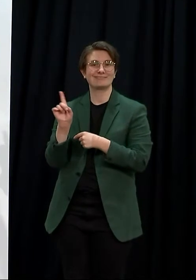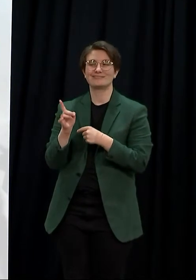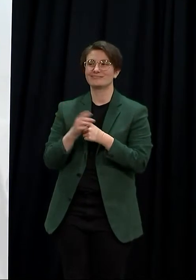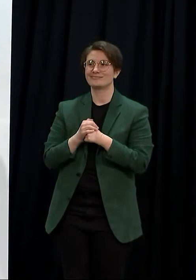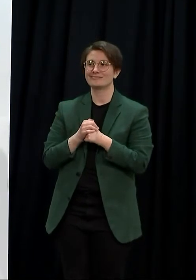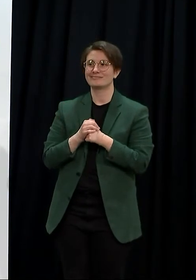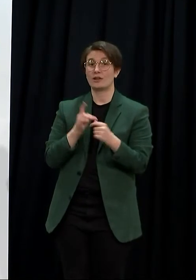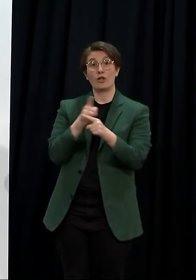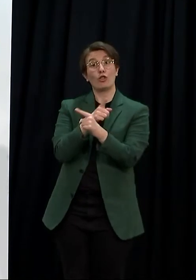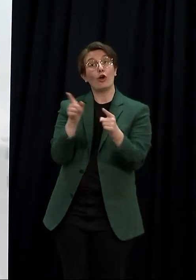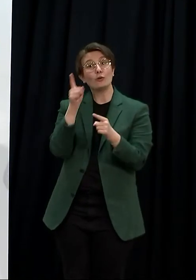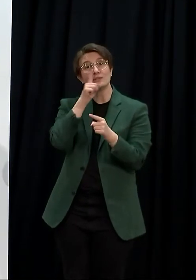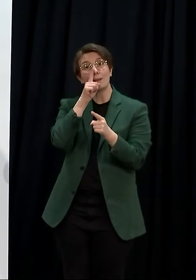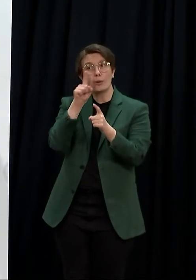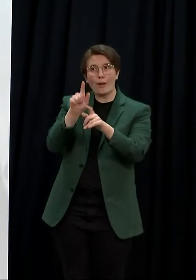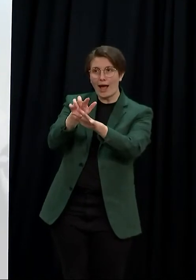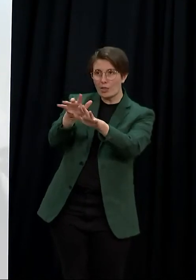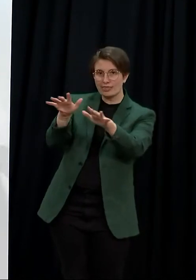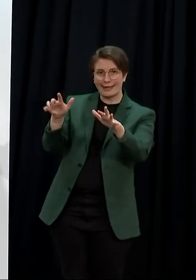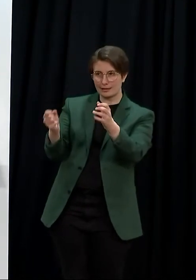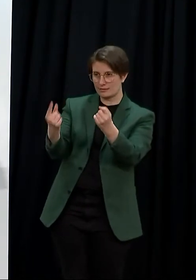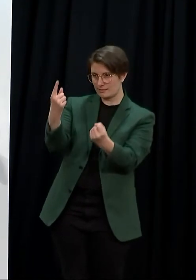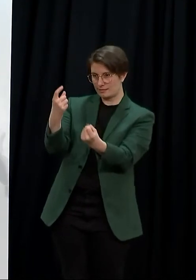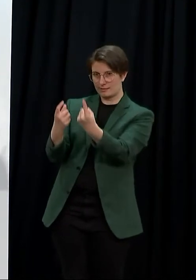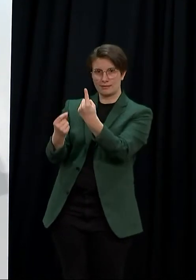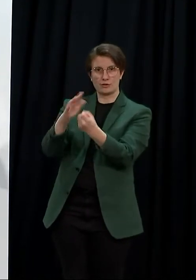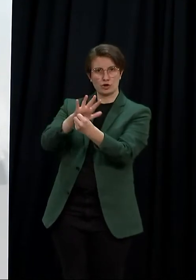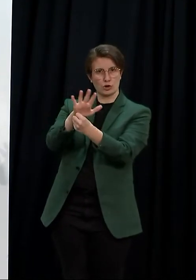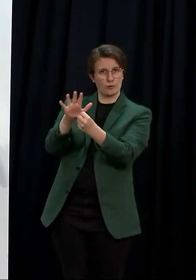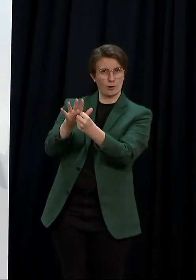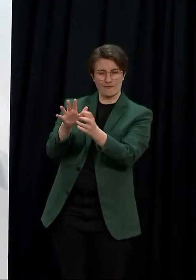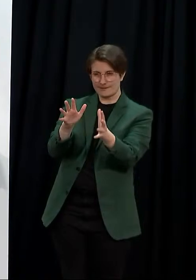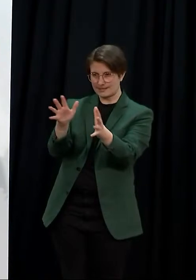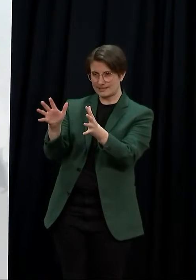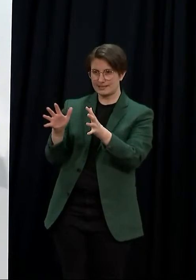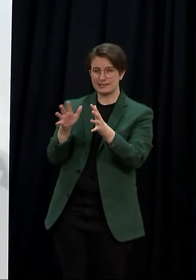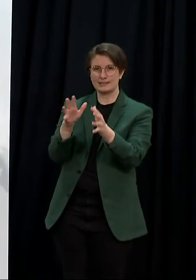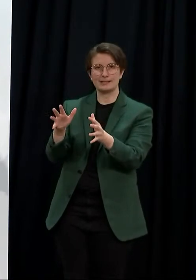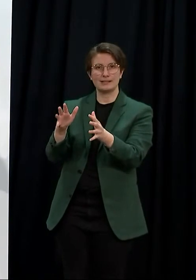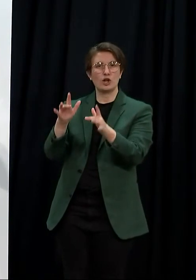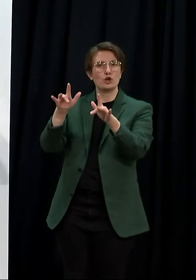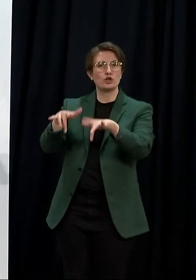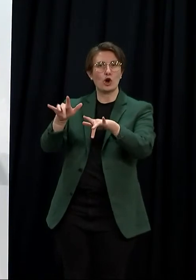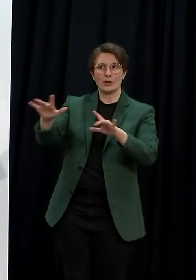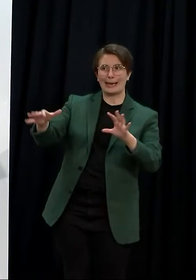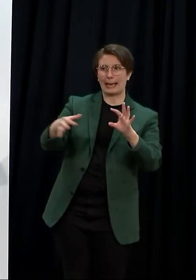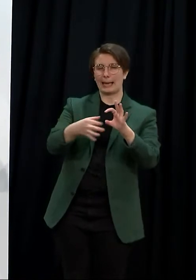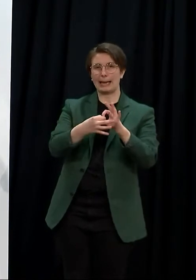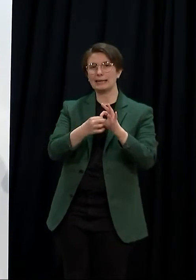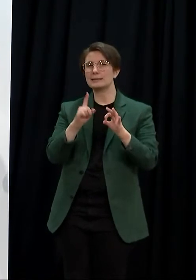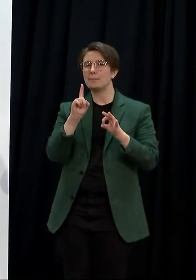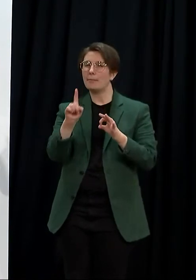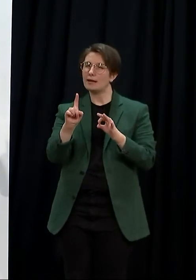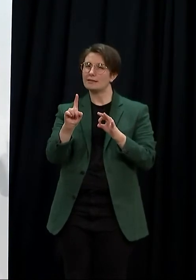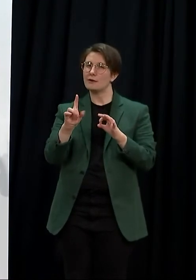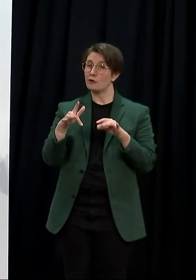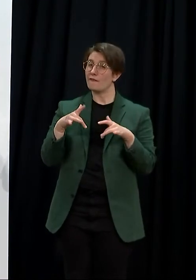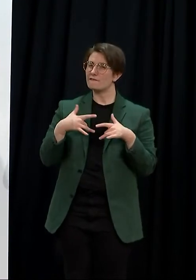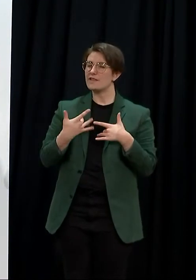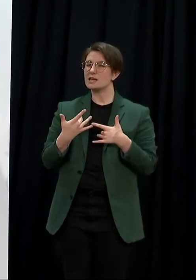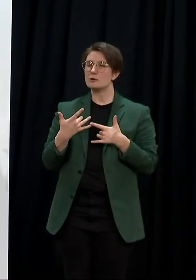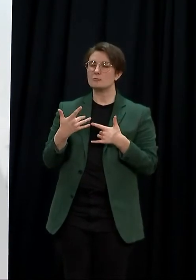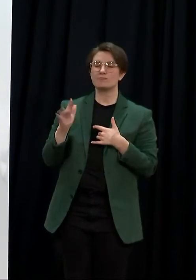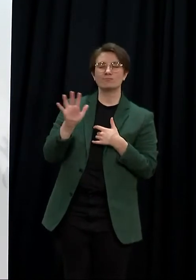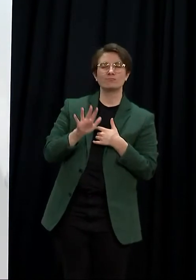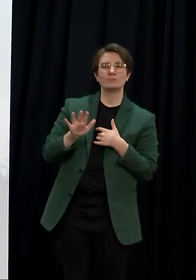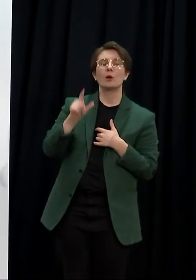cases, even if we can't immediately link, do we have a sense of where they may fit into the picture? And regardless, do